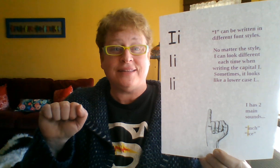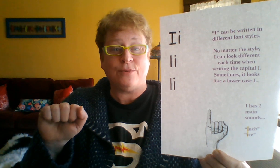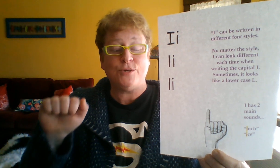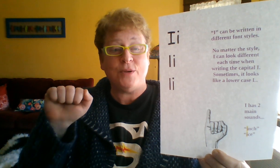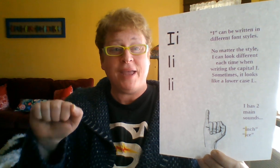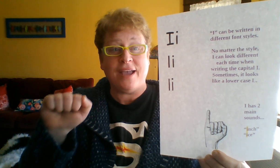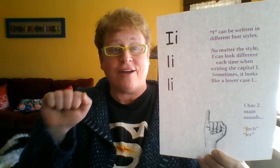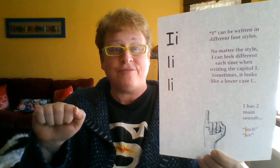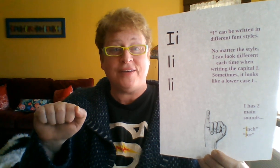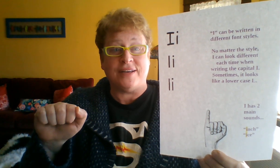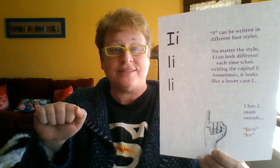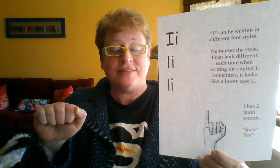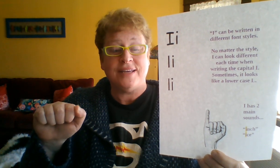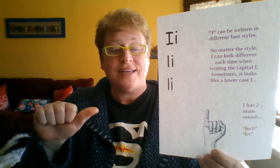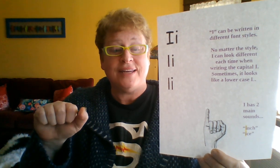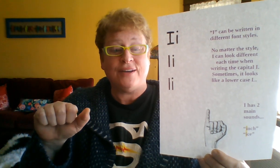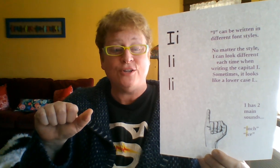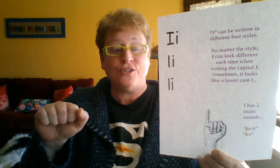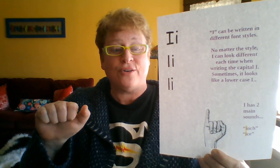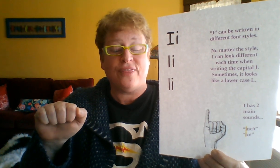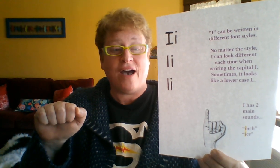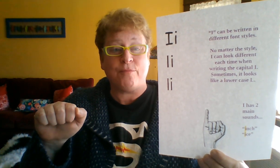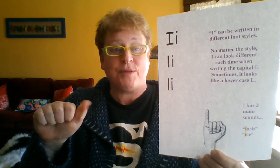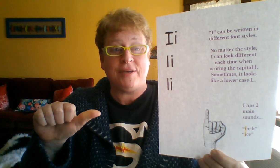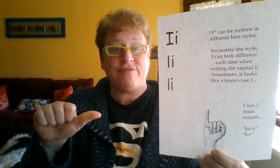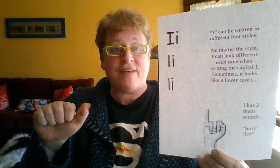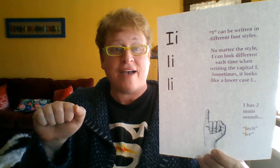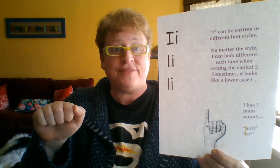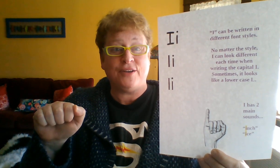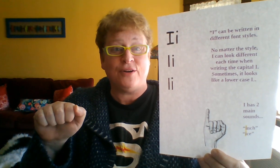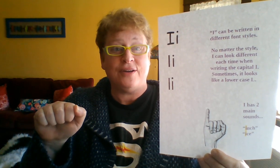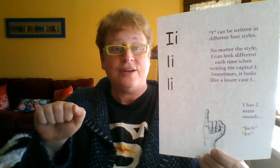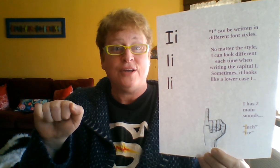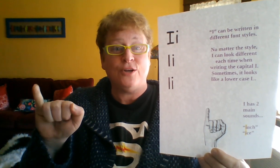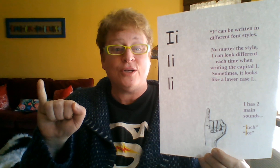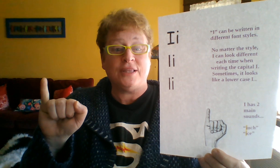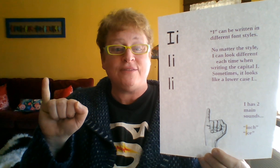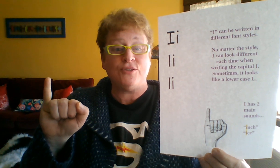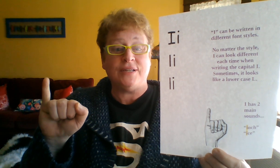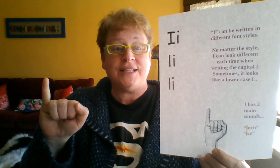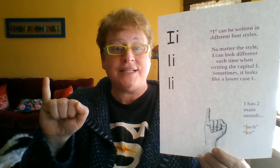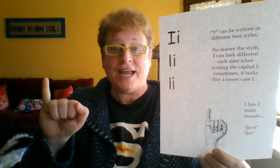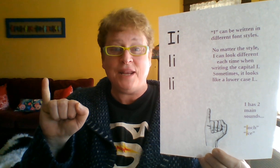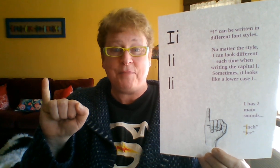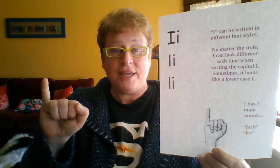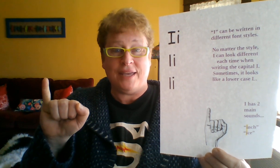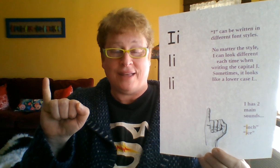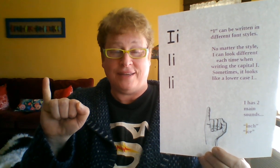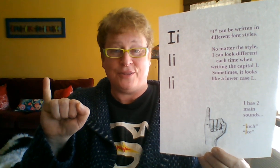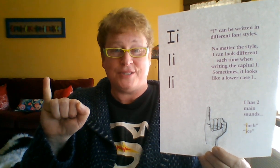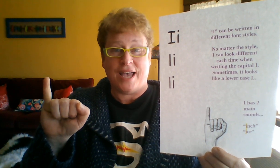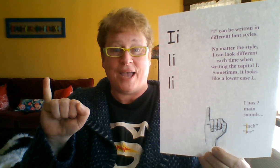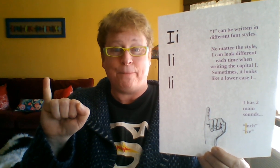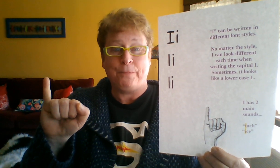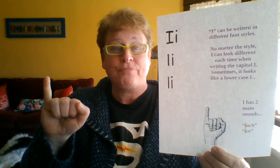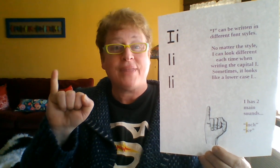language, we make our fist. Now, here's your thumb, the big fat finger. You're going to lift your little tiny pinky on the other side.